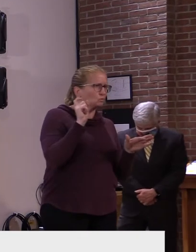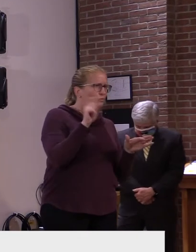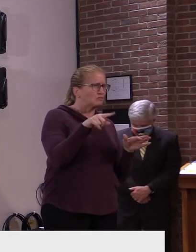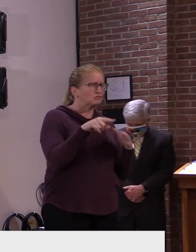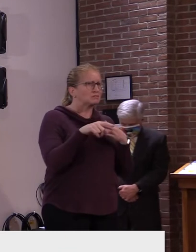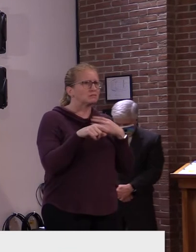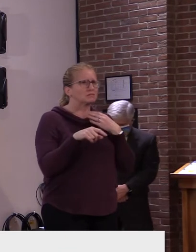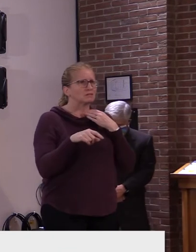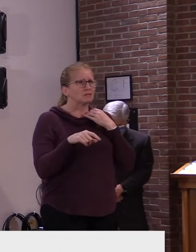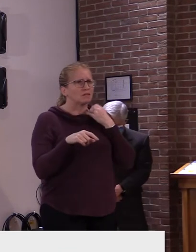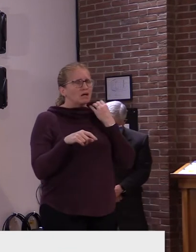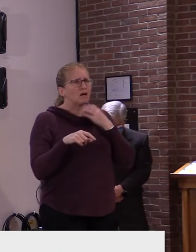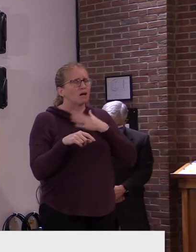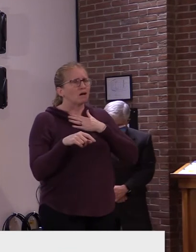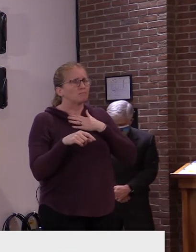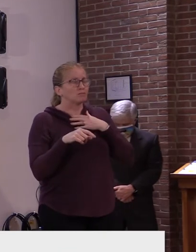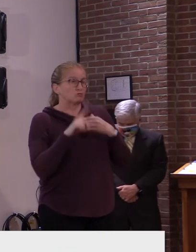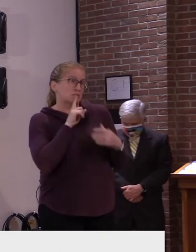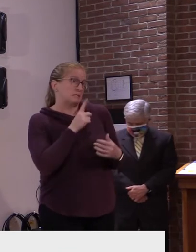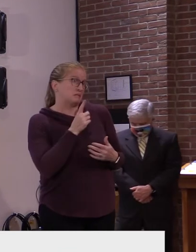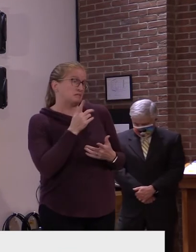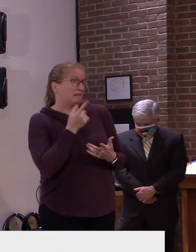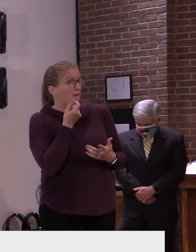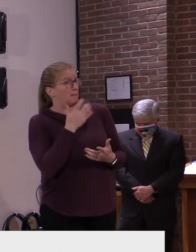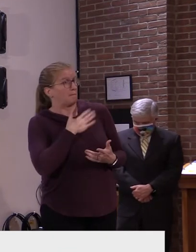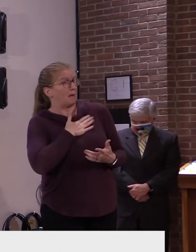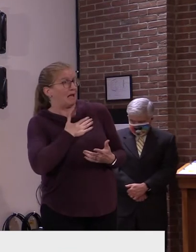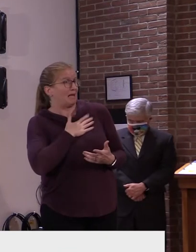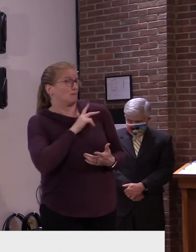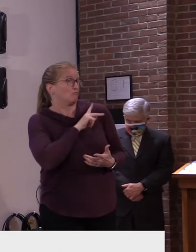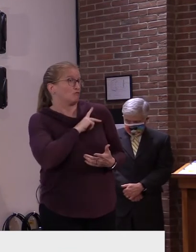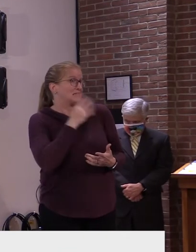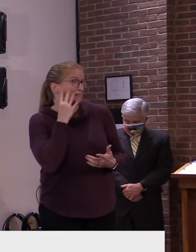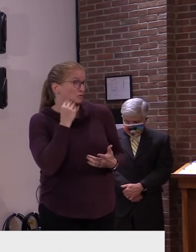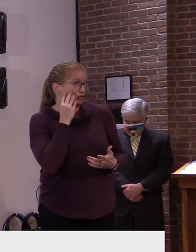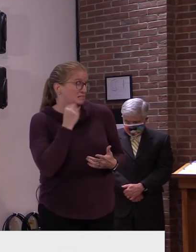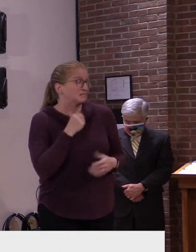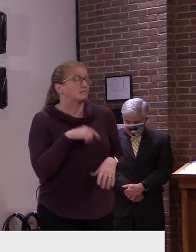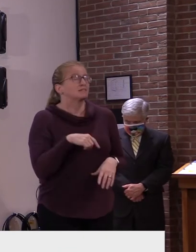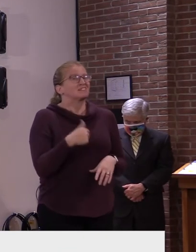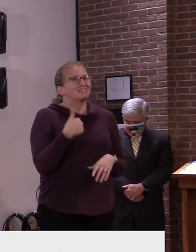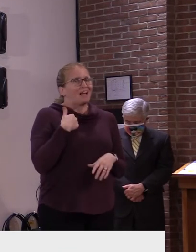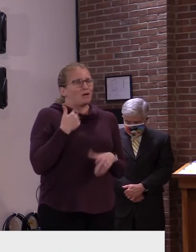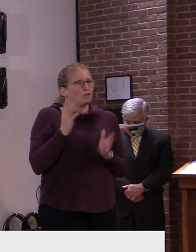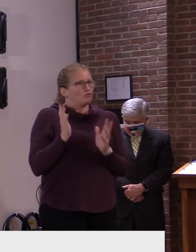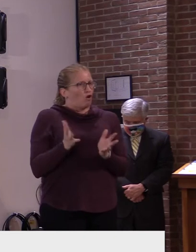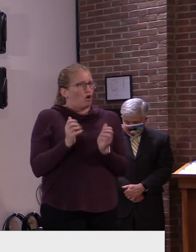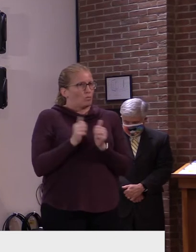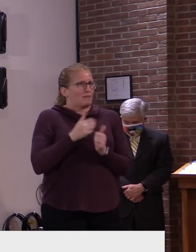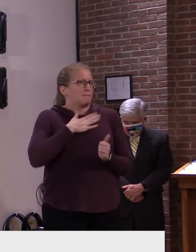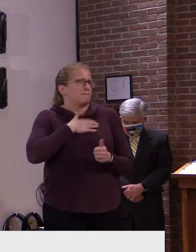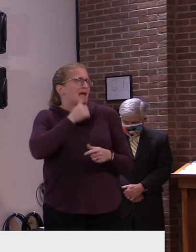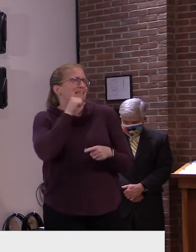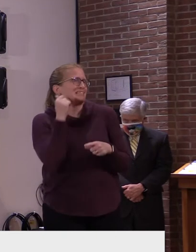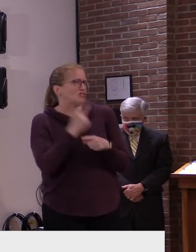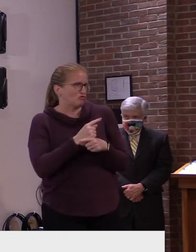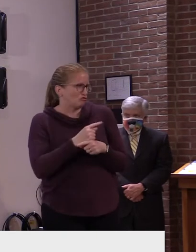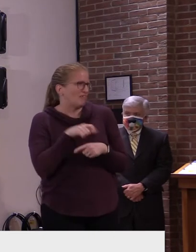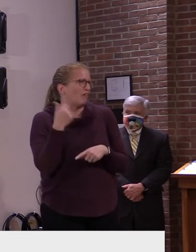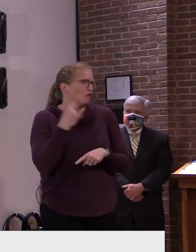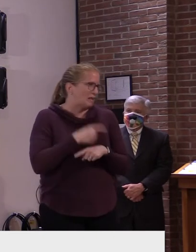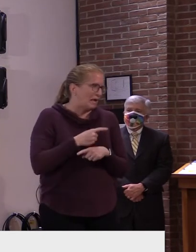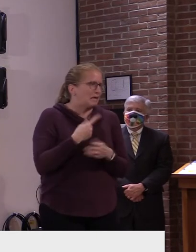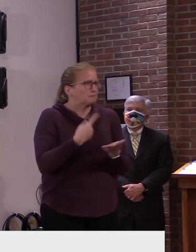involves a personal experience i had i was speaking with my sister the other day about thanksgiving